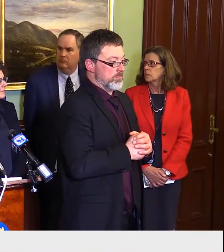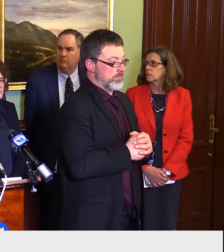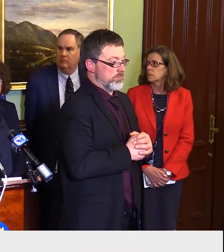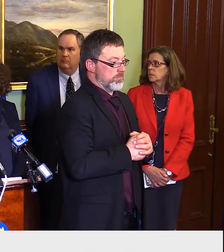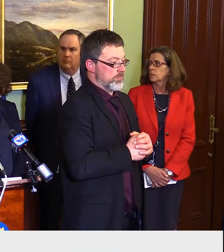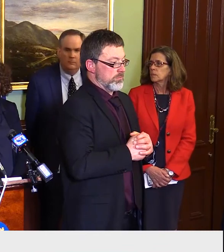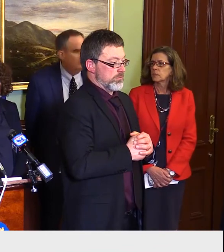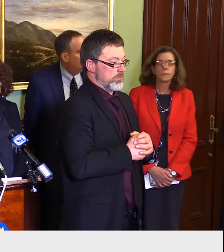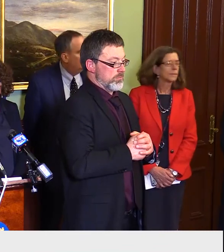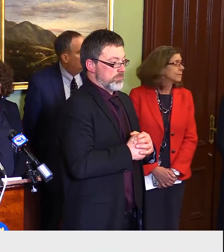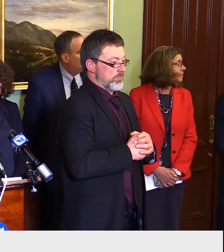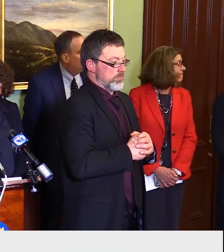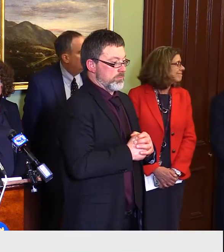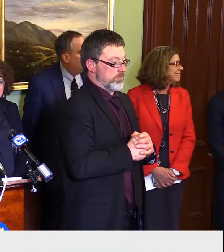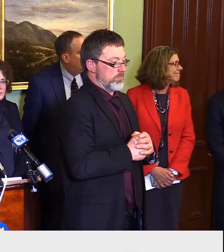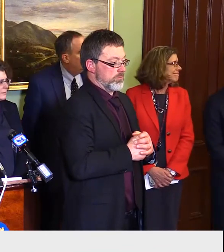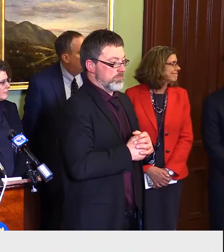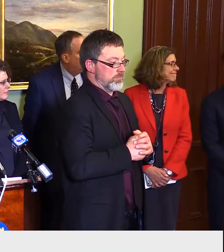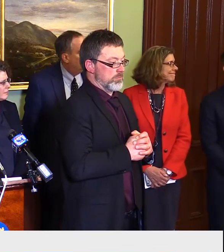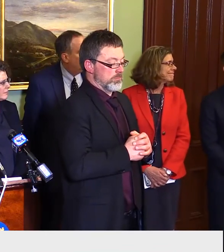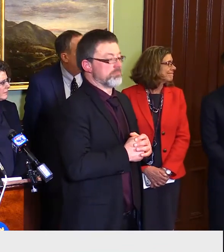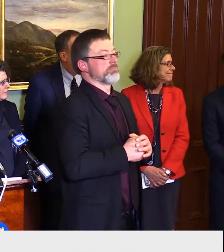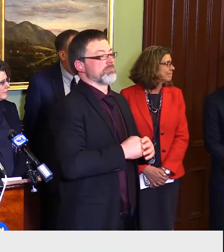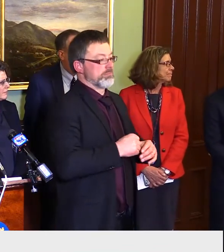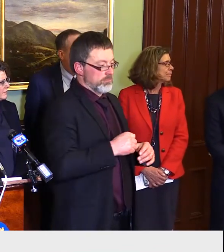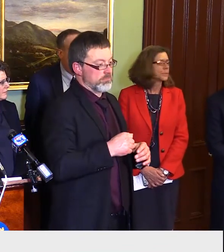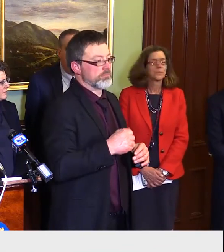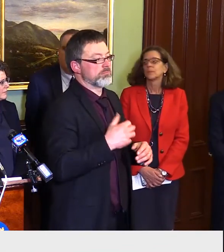I have no idea. It's nothing that I've heard anything about.